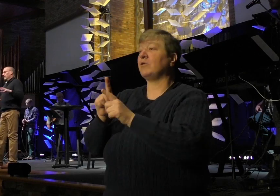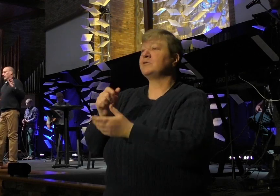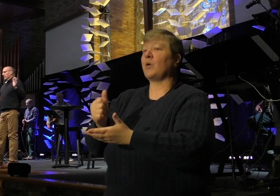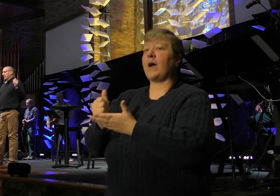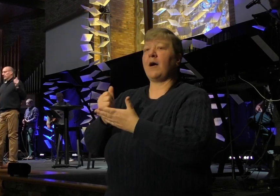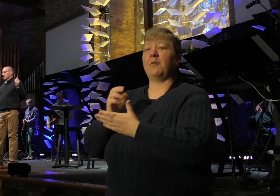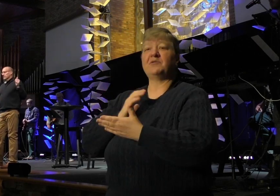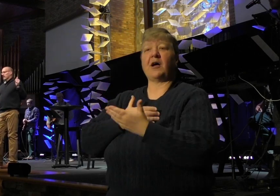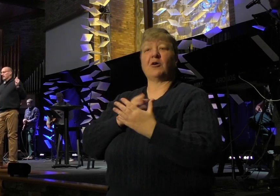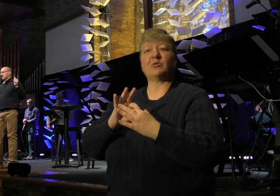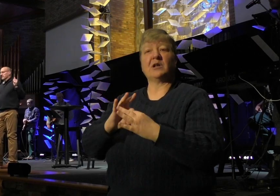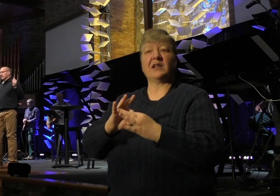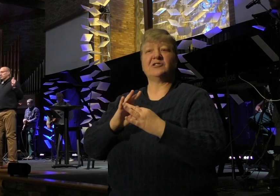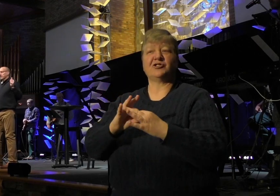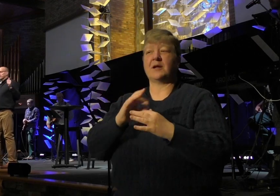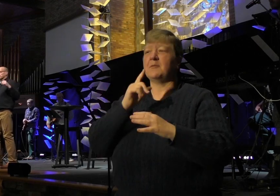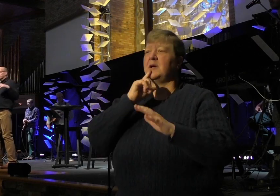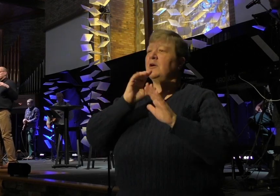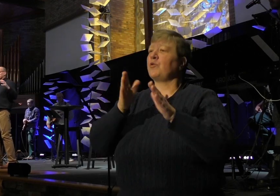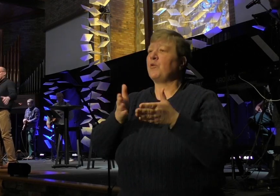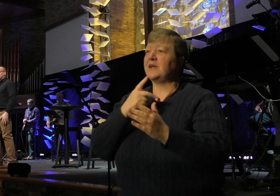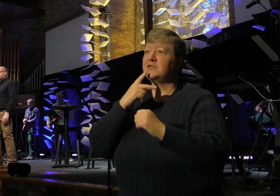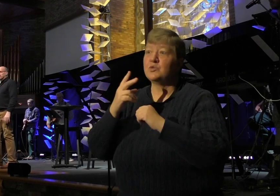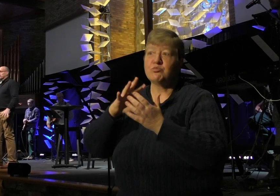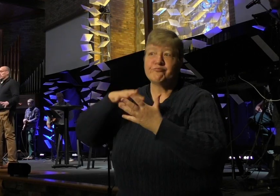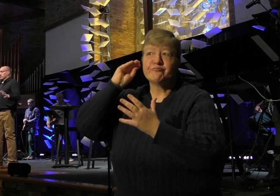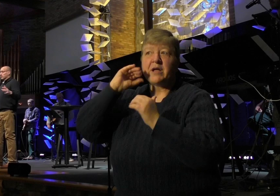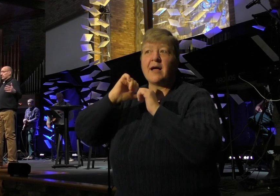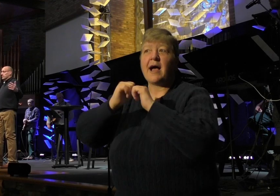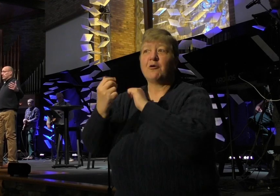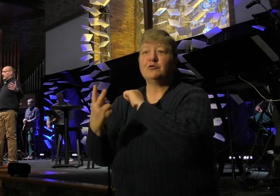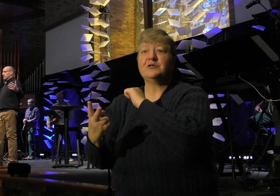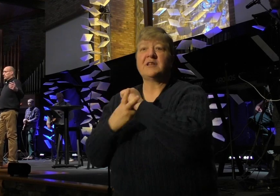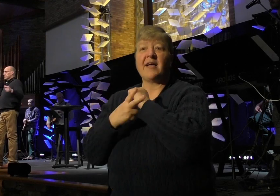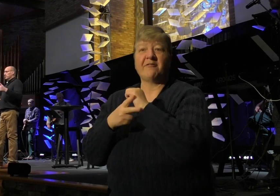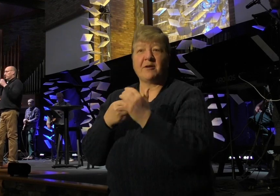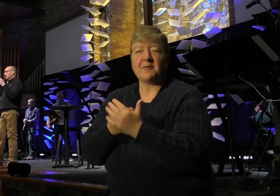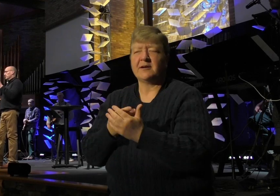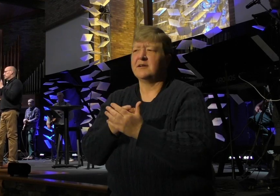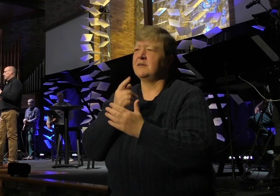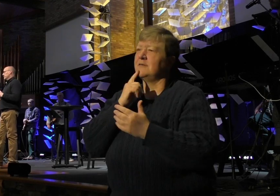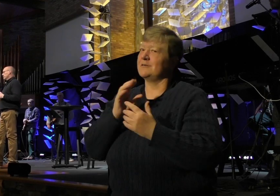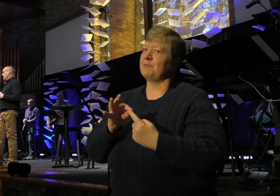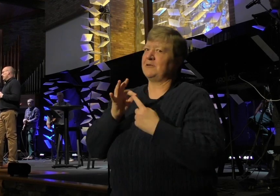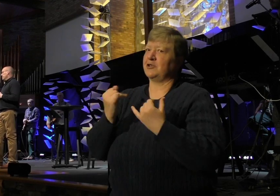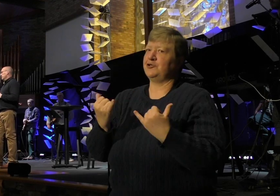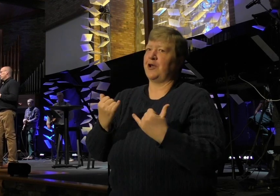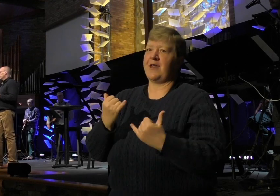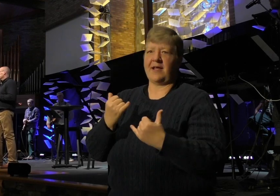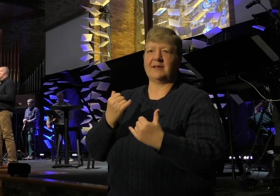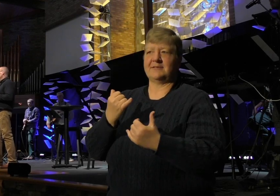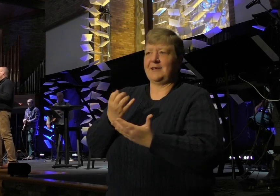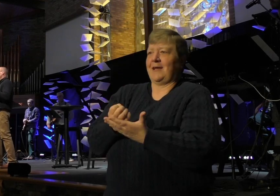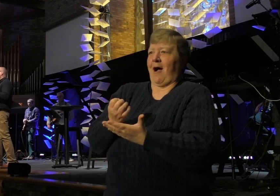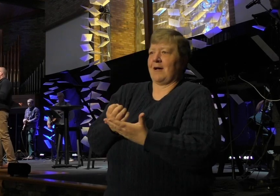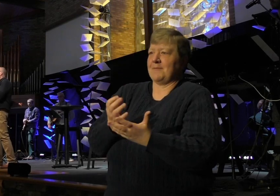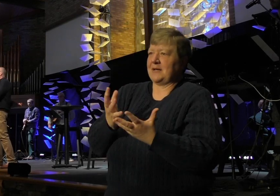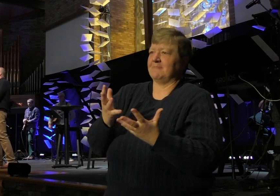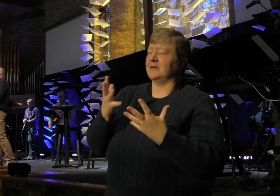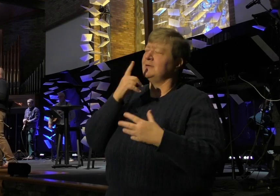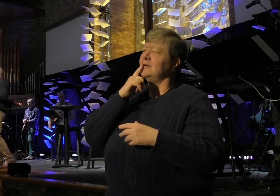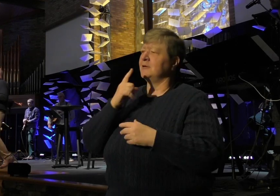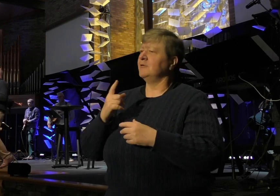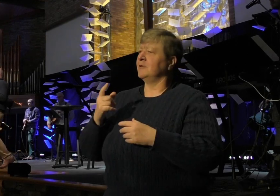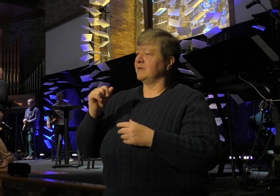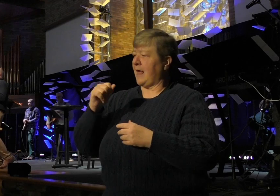and great ways to how to save money, and especially in economy today. Just encourage you, Financial Peace University, you can sign up through the app, through our website. It's not